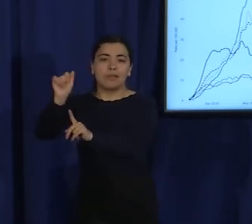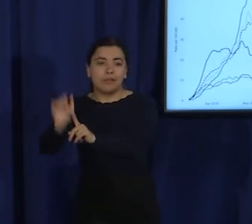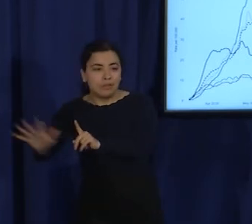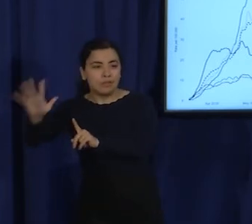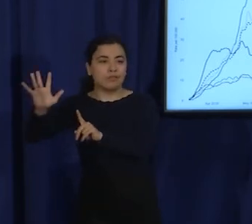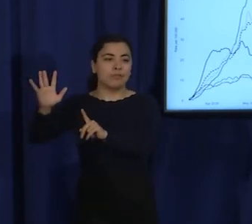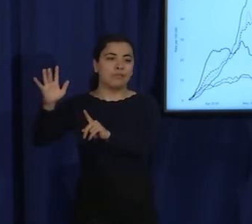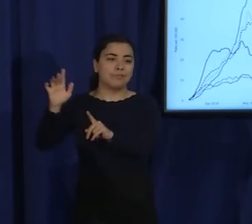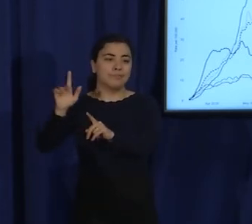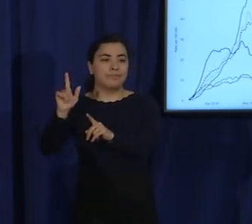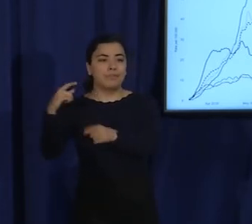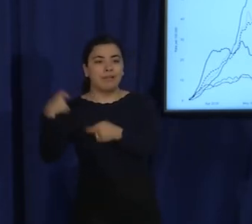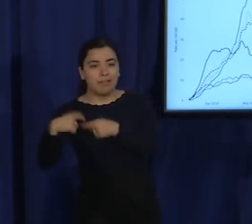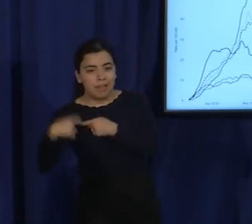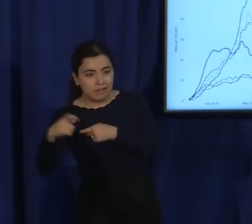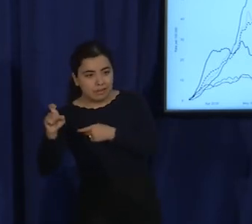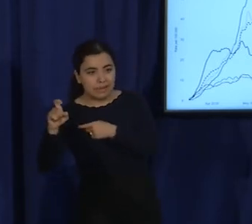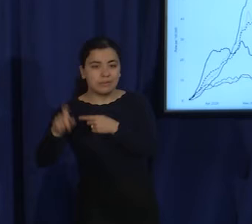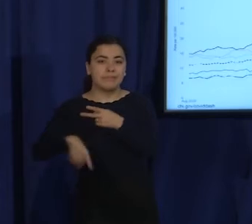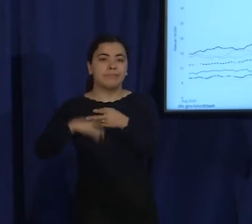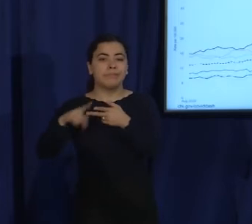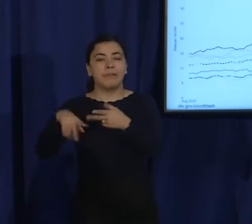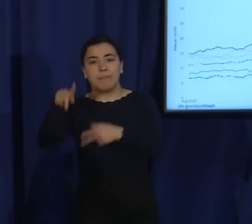Latinx, and Black Chicagoans.